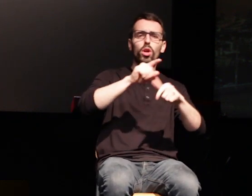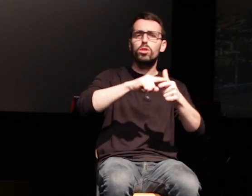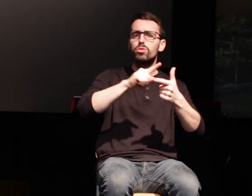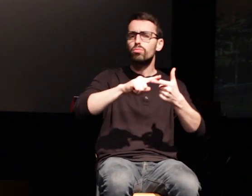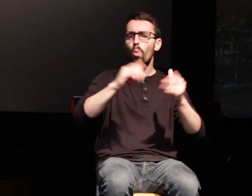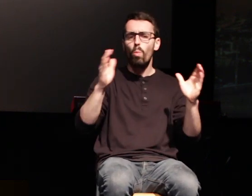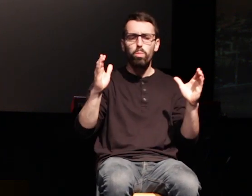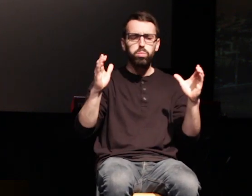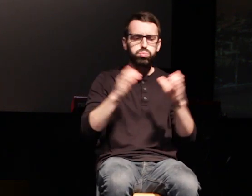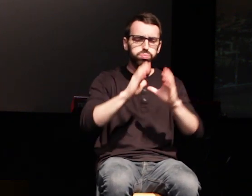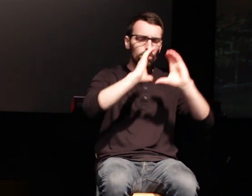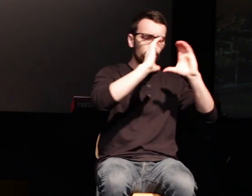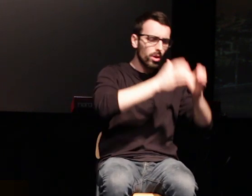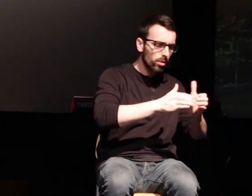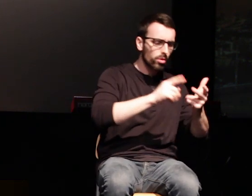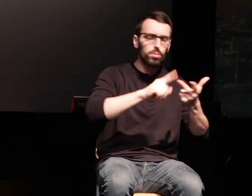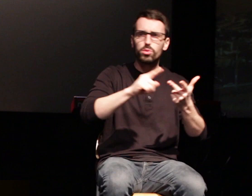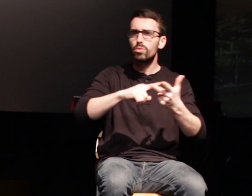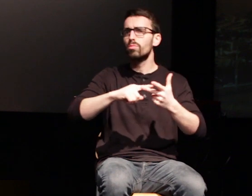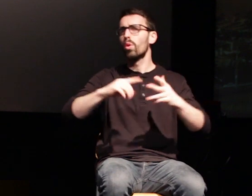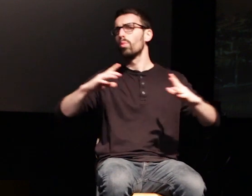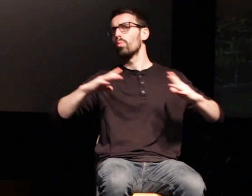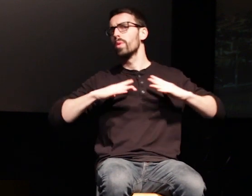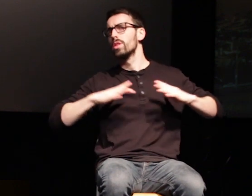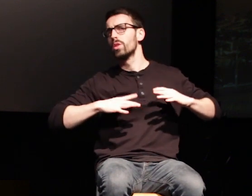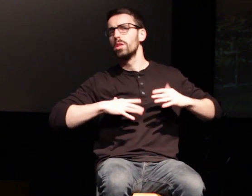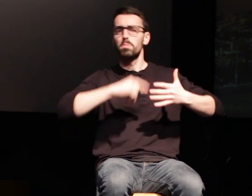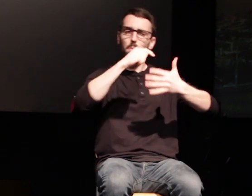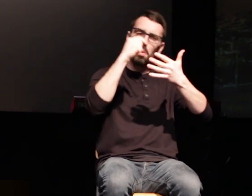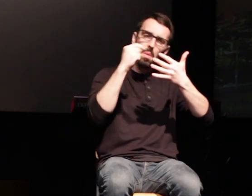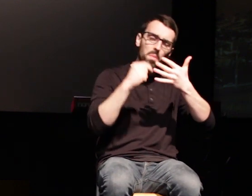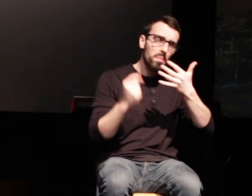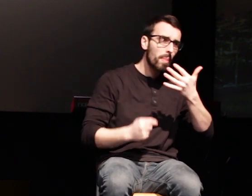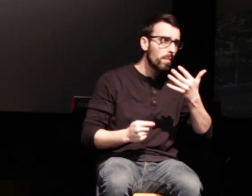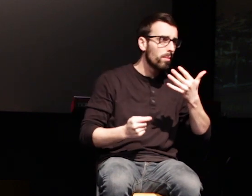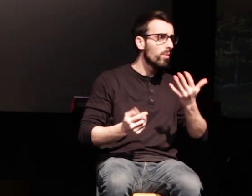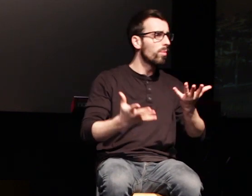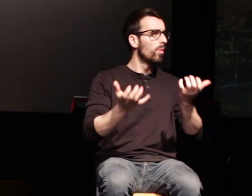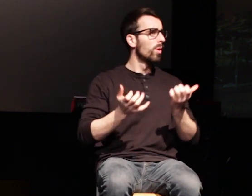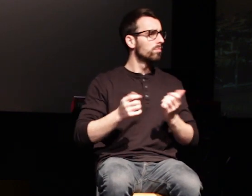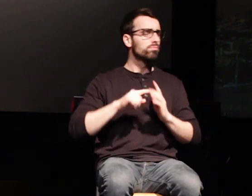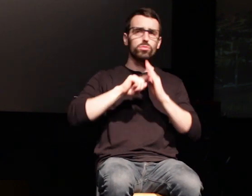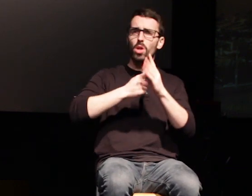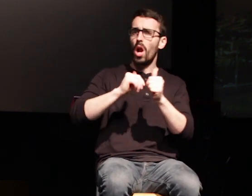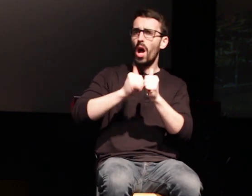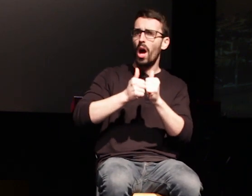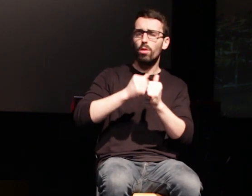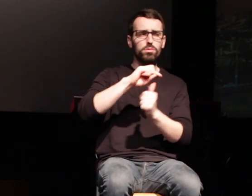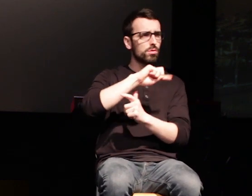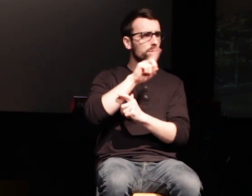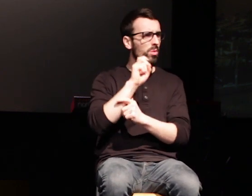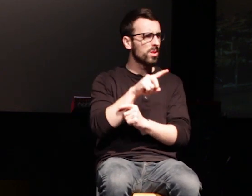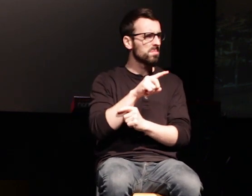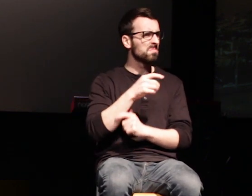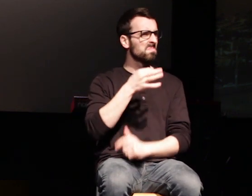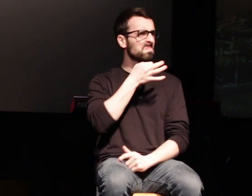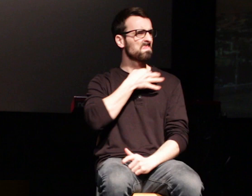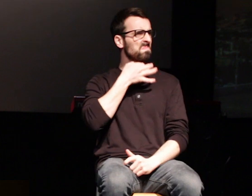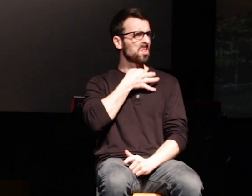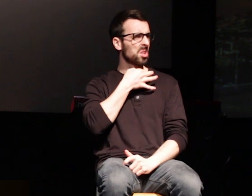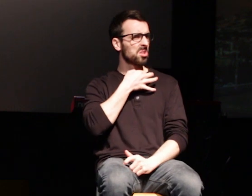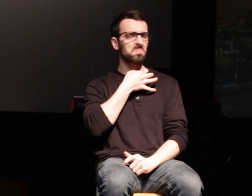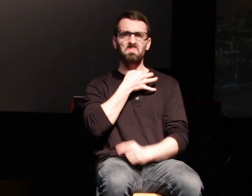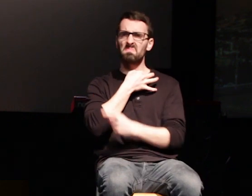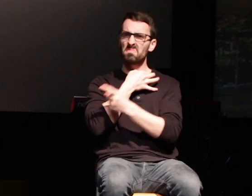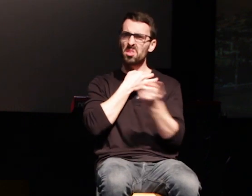So we're excited. To jump in though, I do want to ask you a question. And my question is this: have you ever wondered why some things grow and why some things